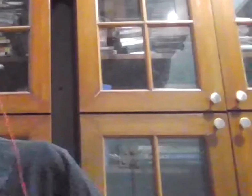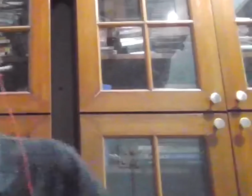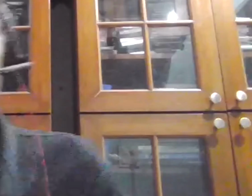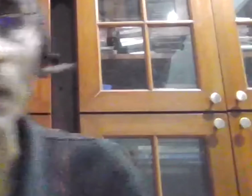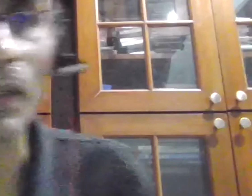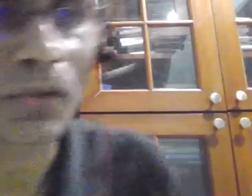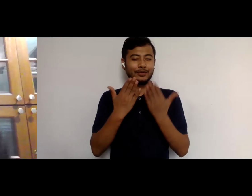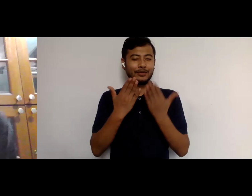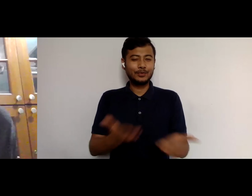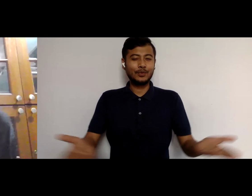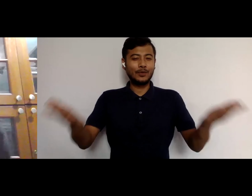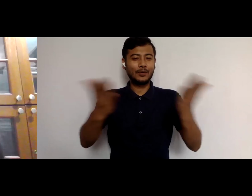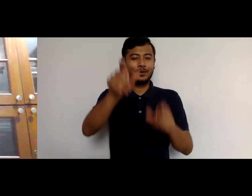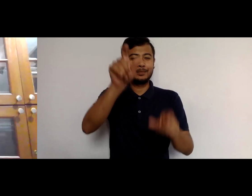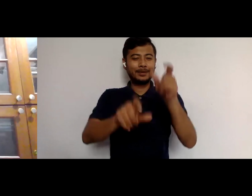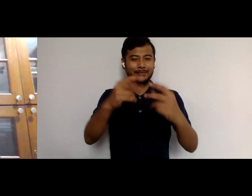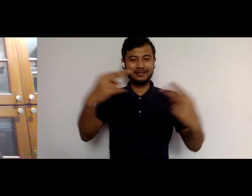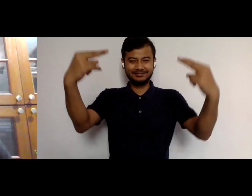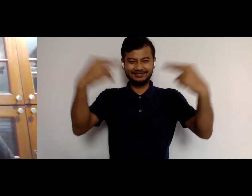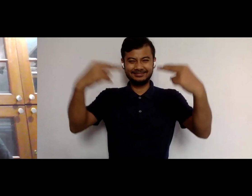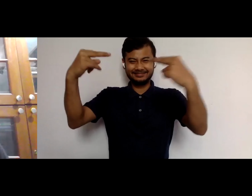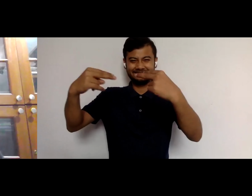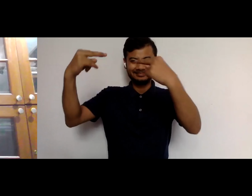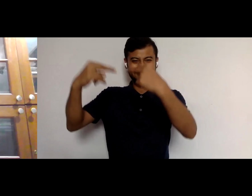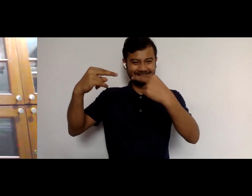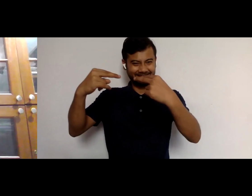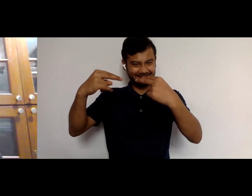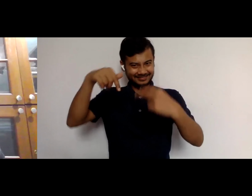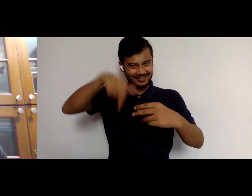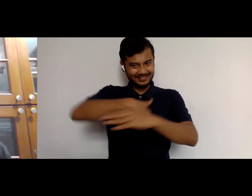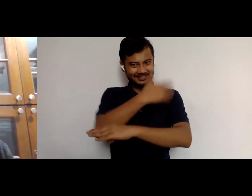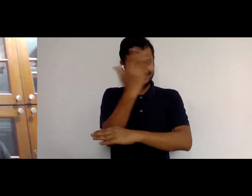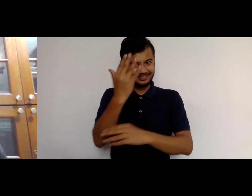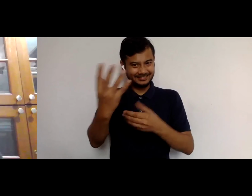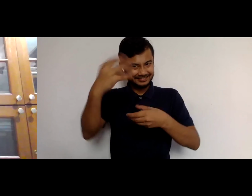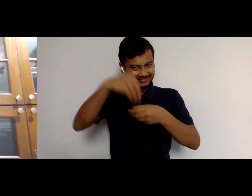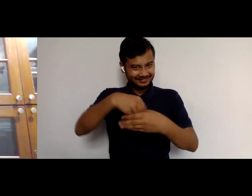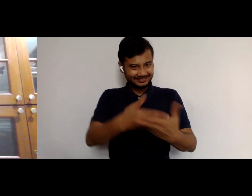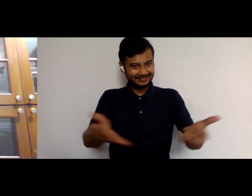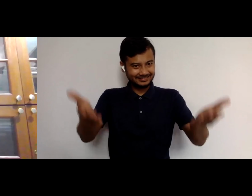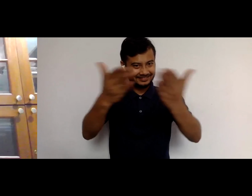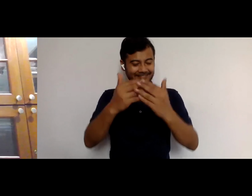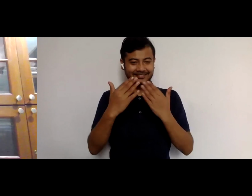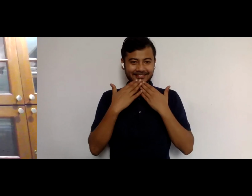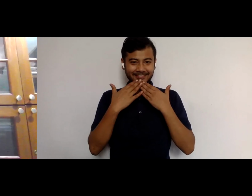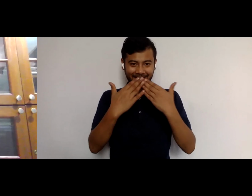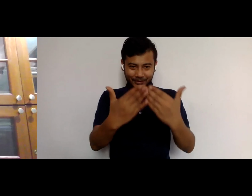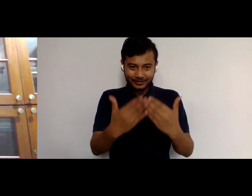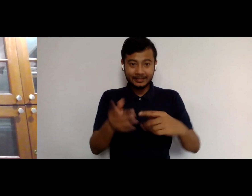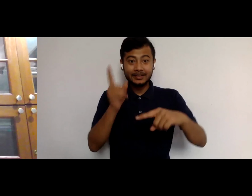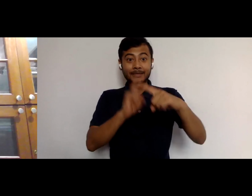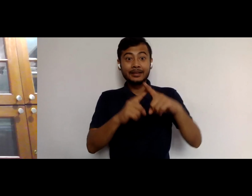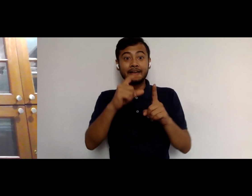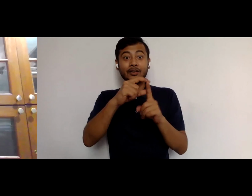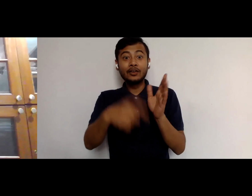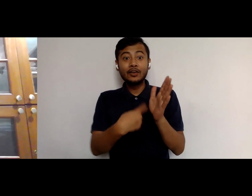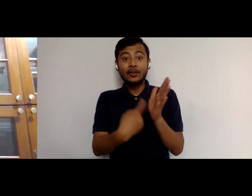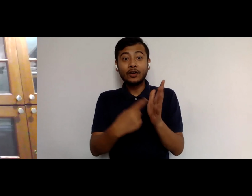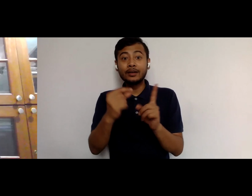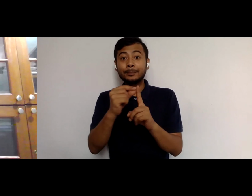foremost, who joined us today for this dialogue. A big thank you and a deepest gratitude to Dr. P.D. Vagela. Thank you, sir.